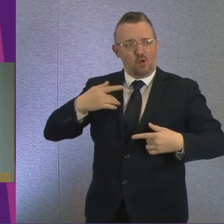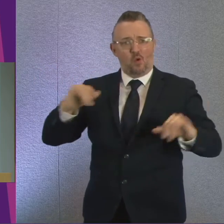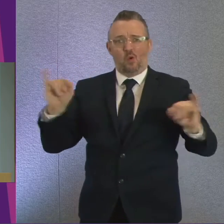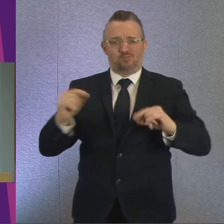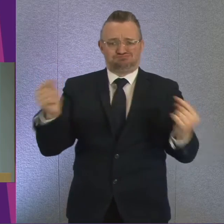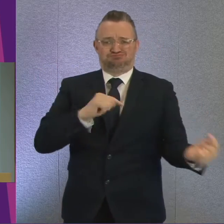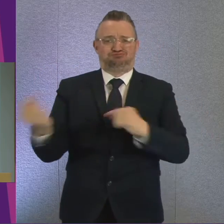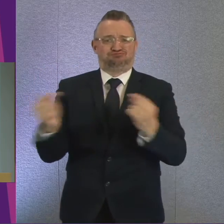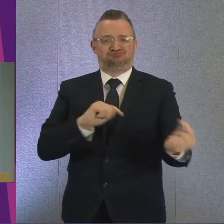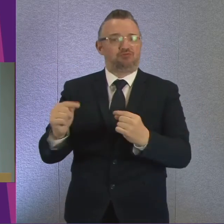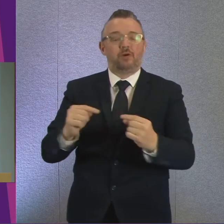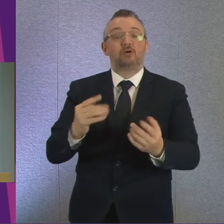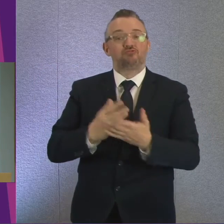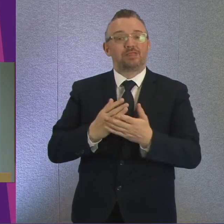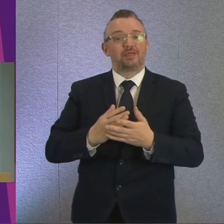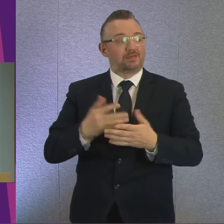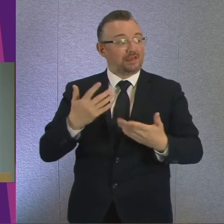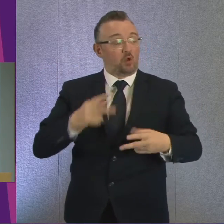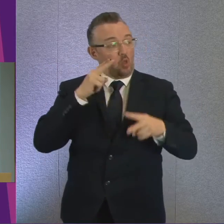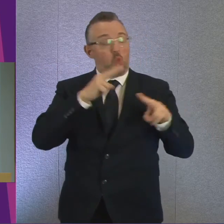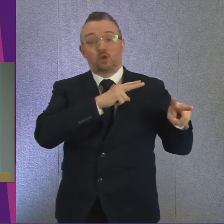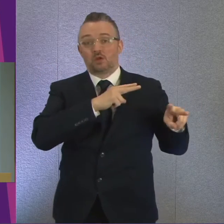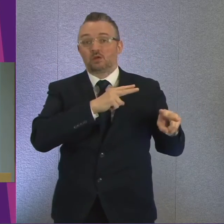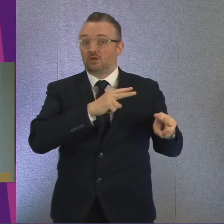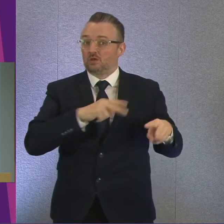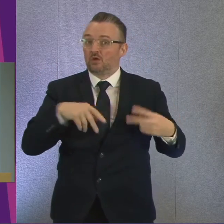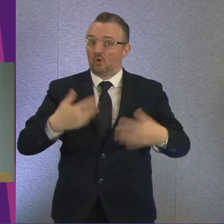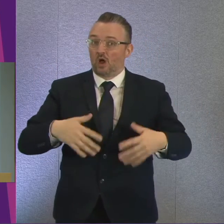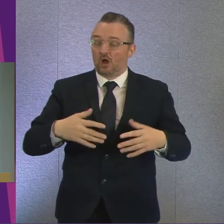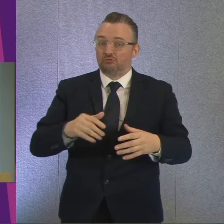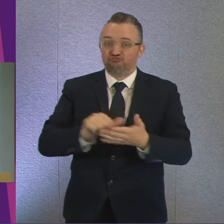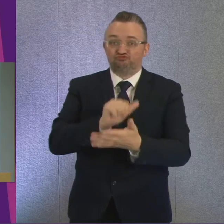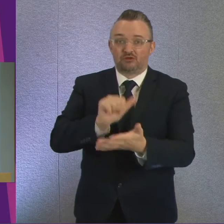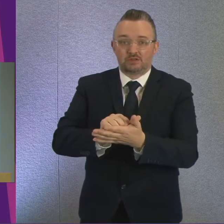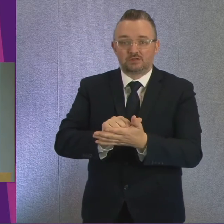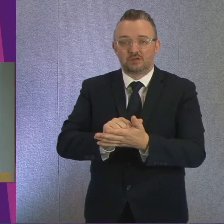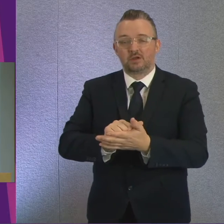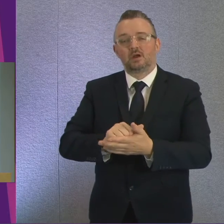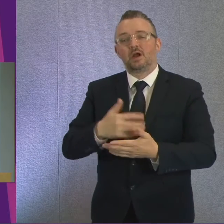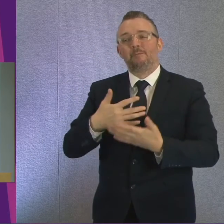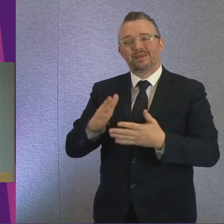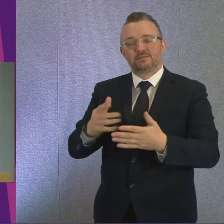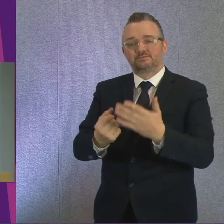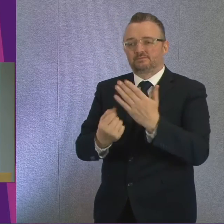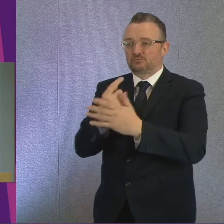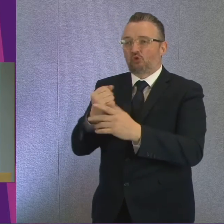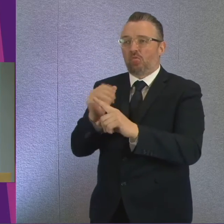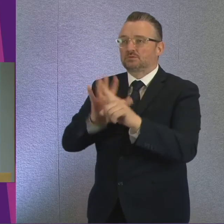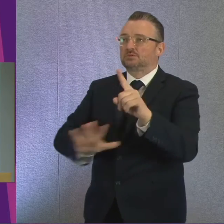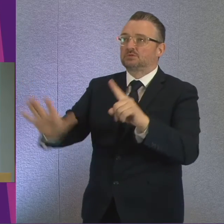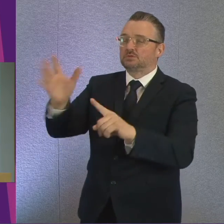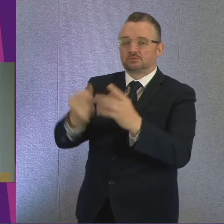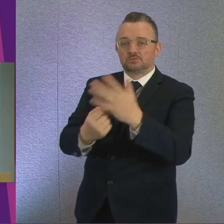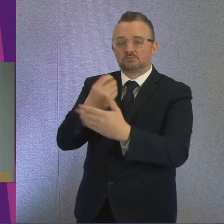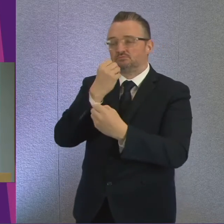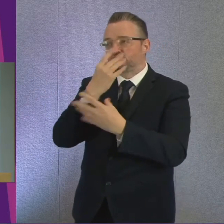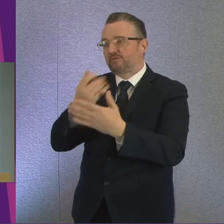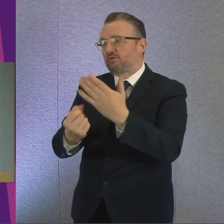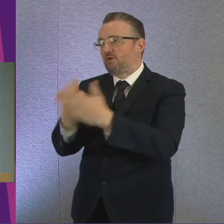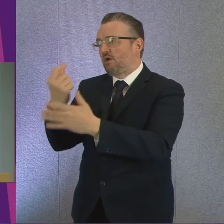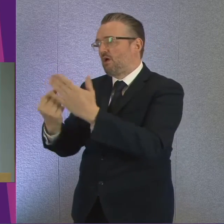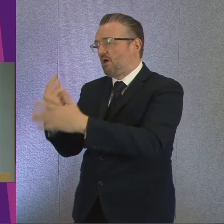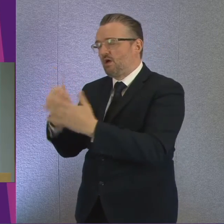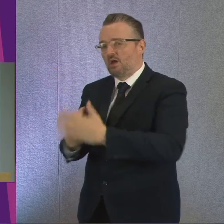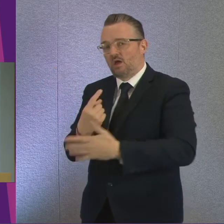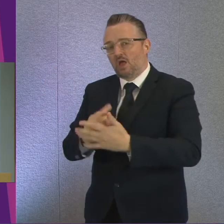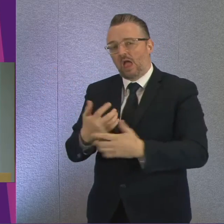absolute masterstroke in the current situation. We've seen some great examples emerging across Scotland of how